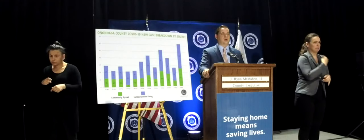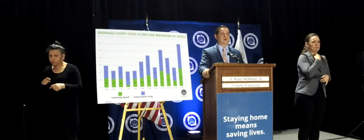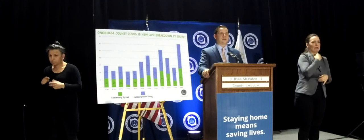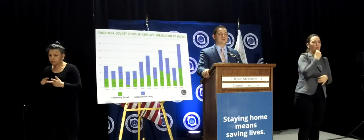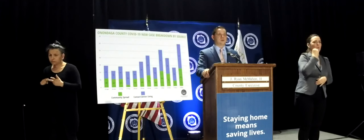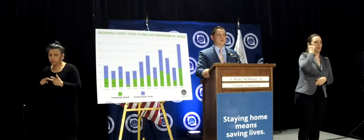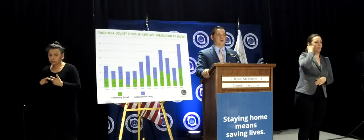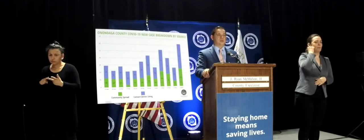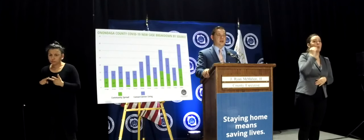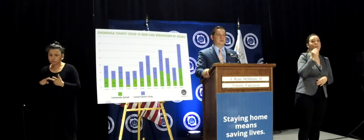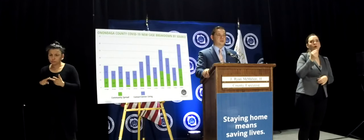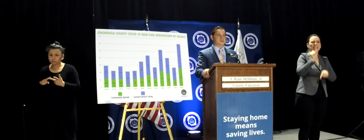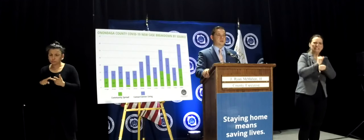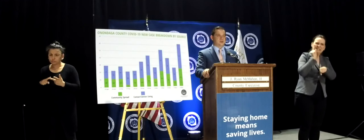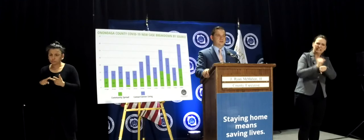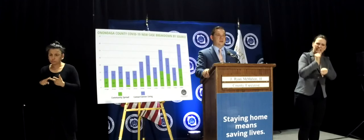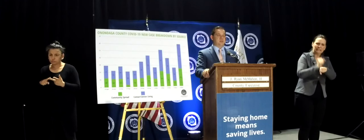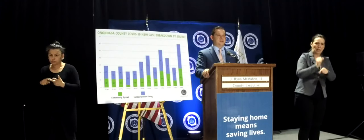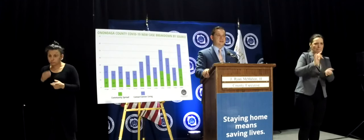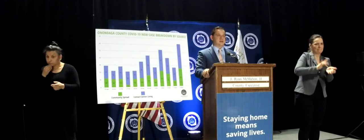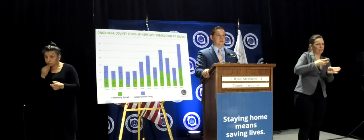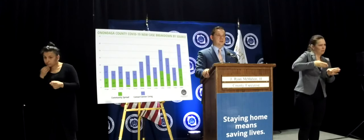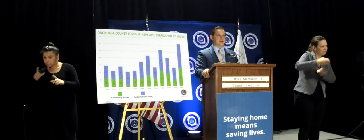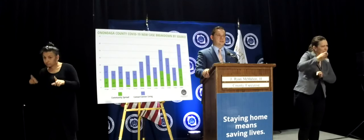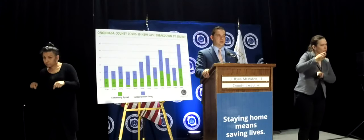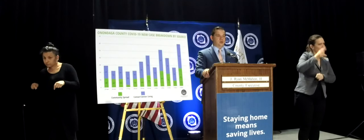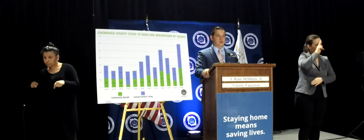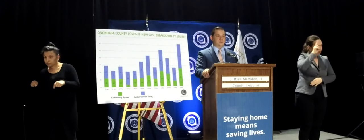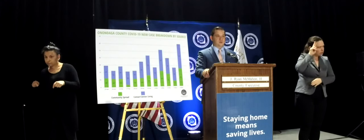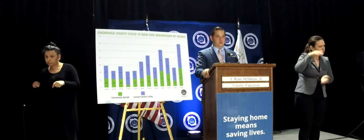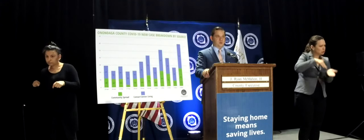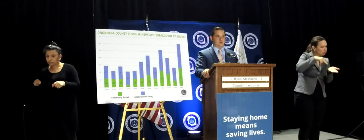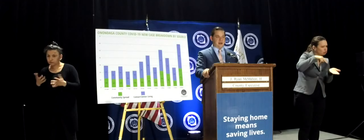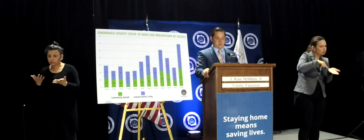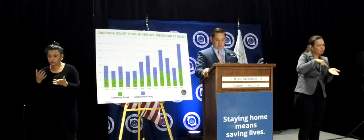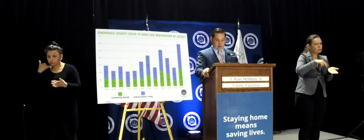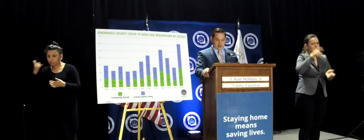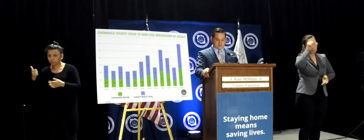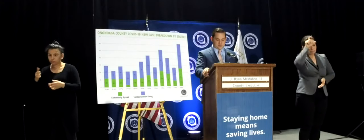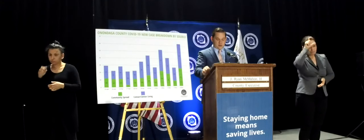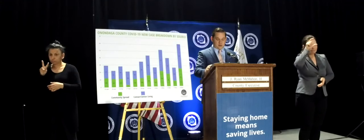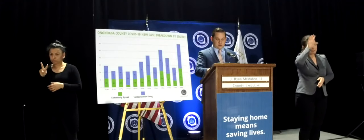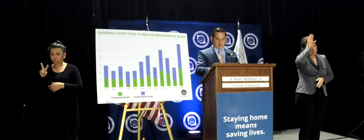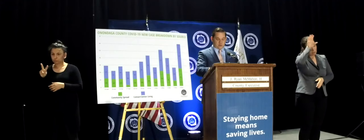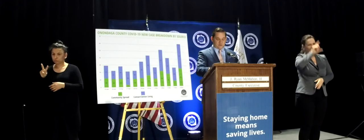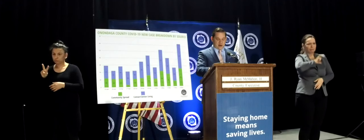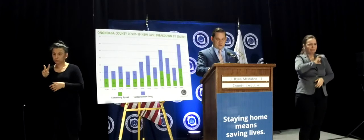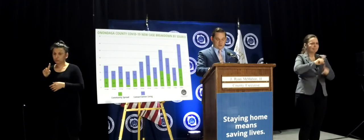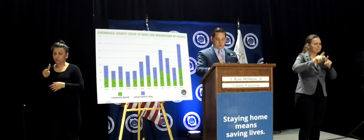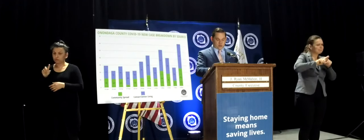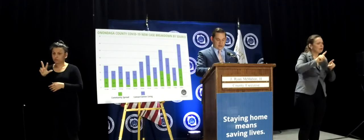are running into challenges to get basic needs and goods for the first time in their lives,